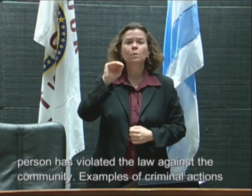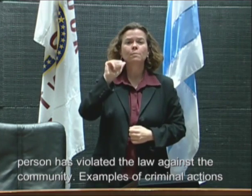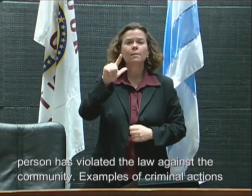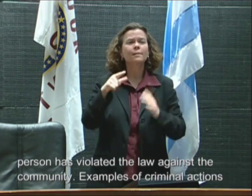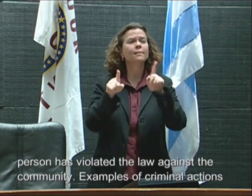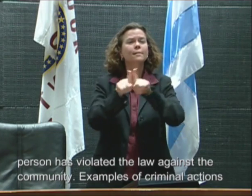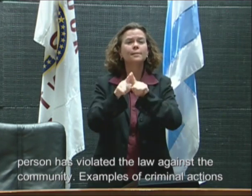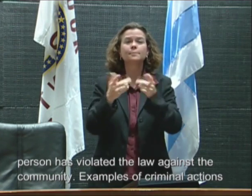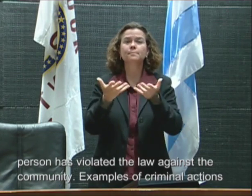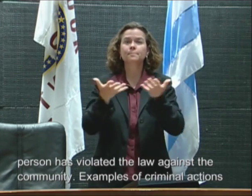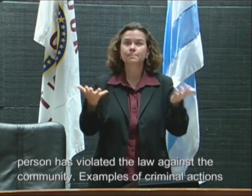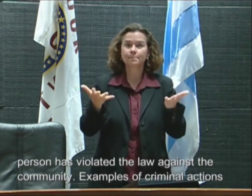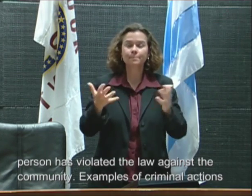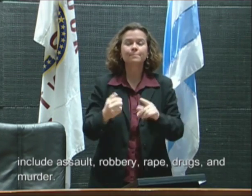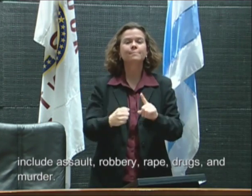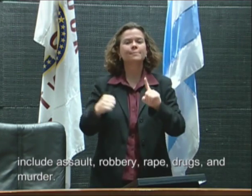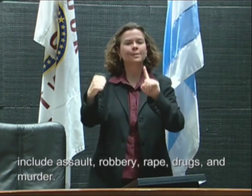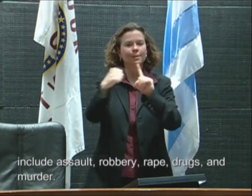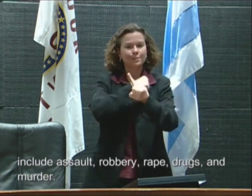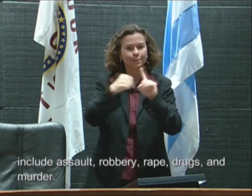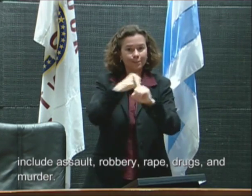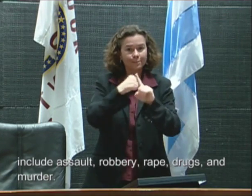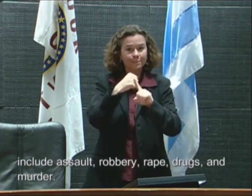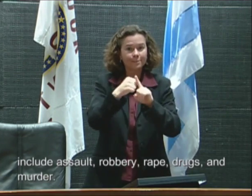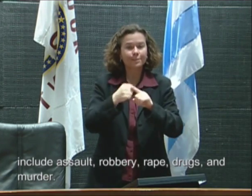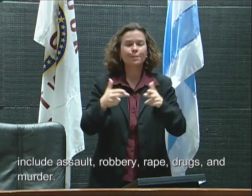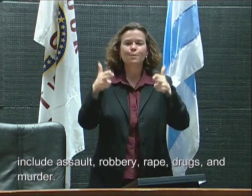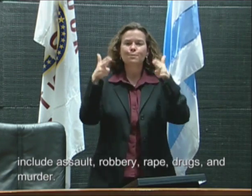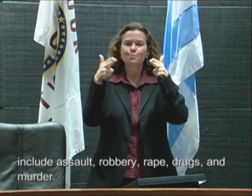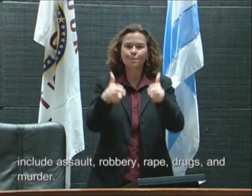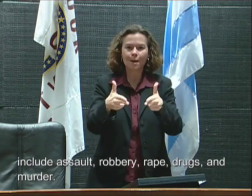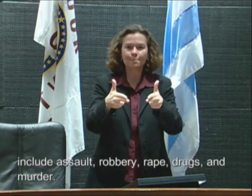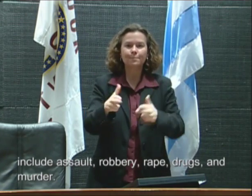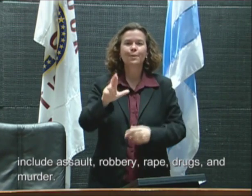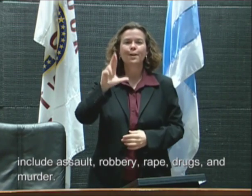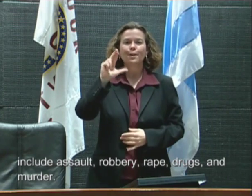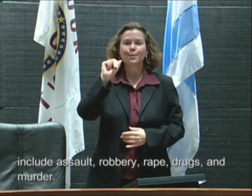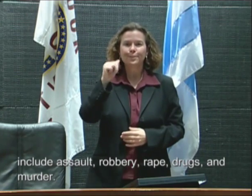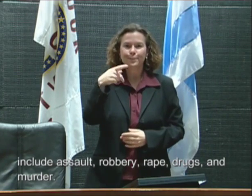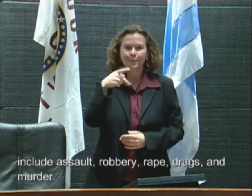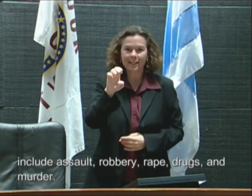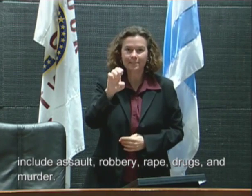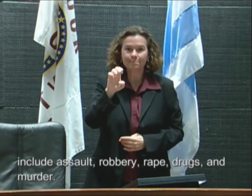Examples of criminal actions include assault, robbery, rape, drugs, and murder.